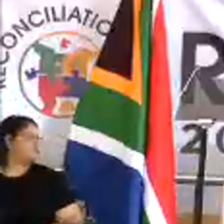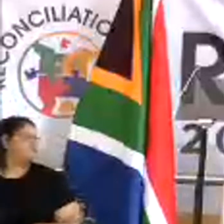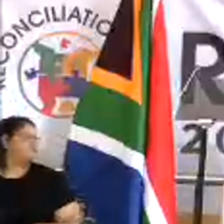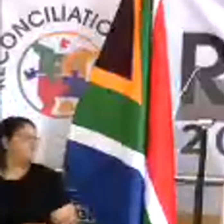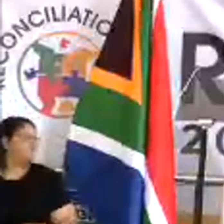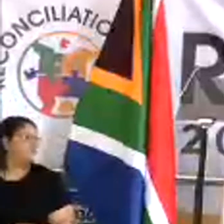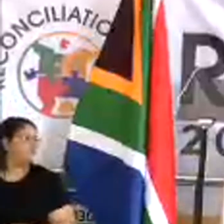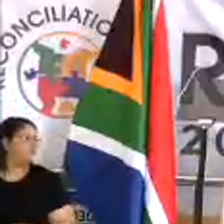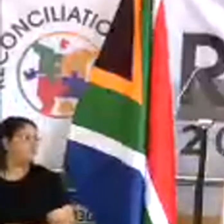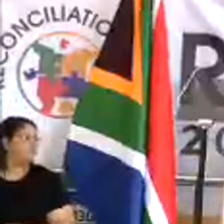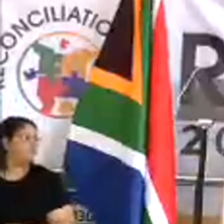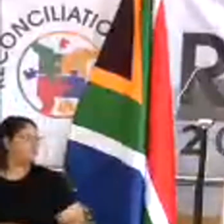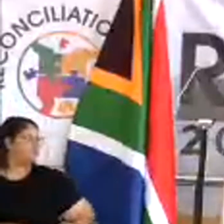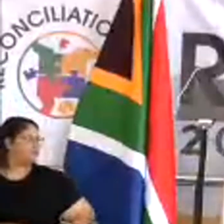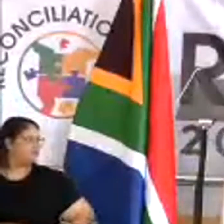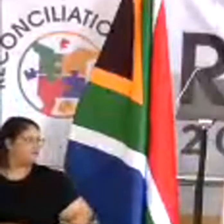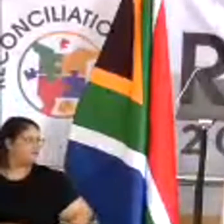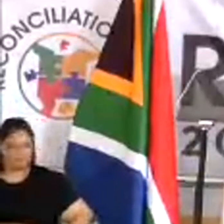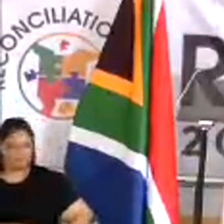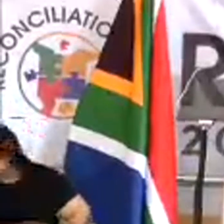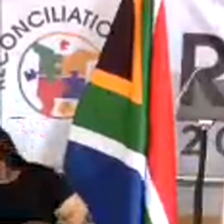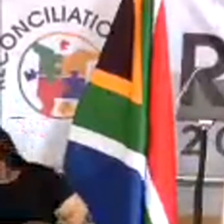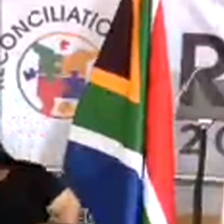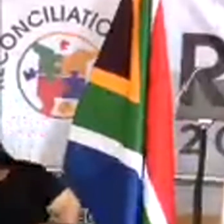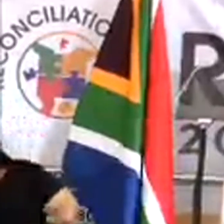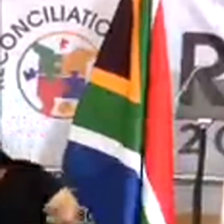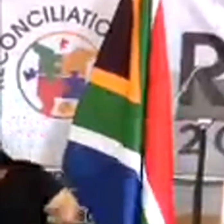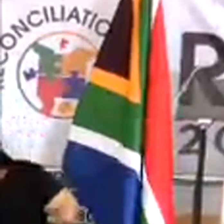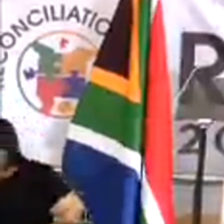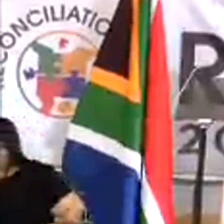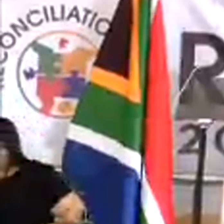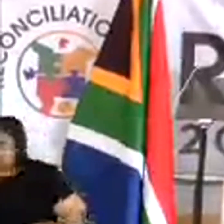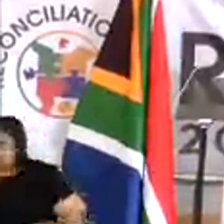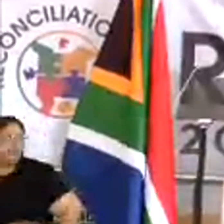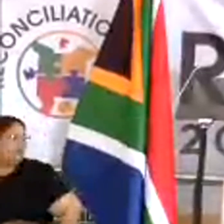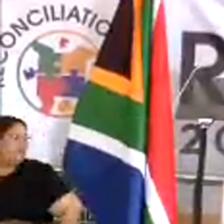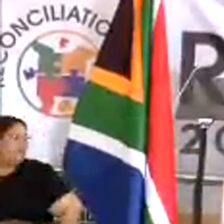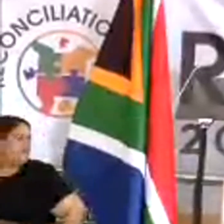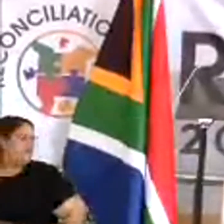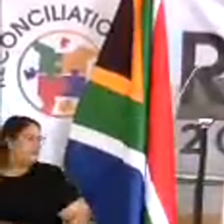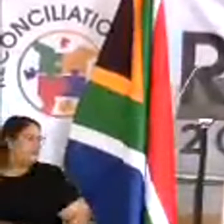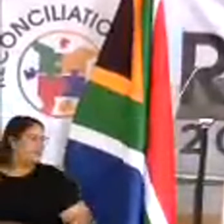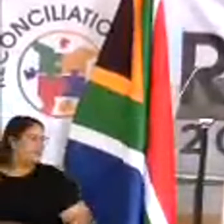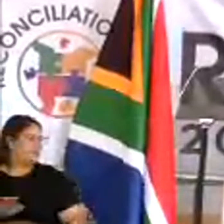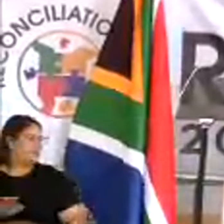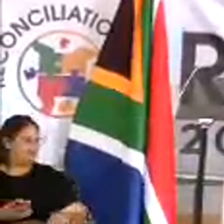cool. Tomorrow the president will talk about cash content.